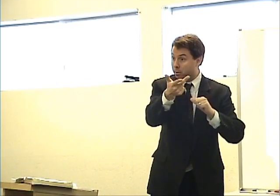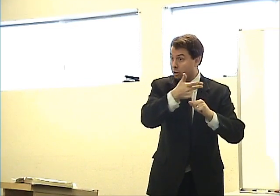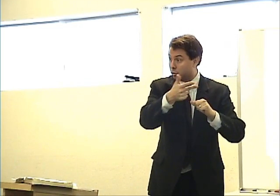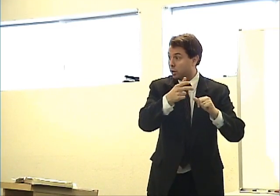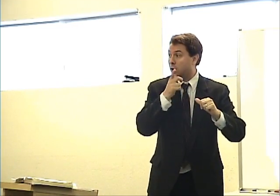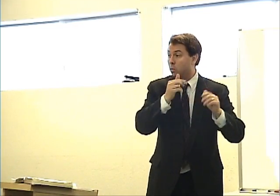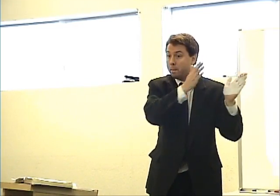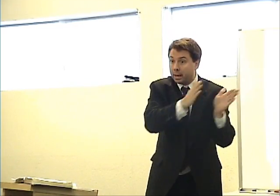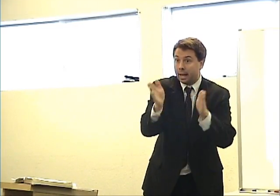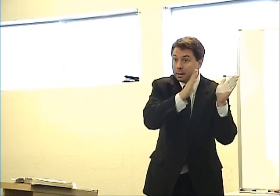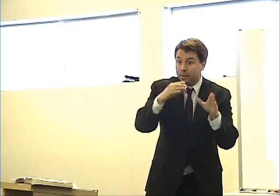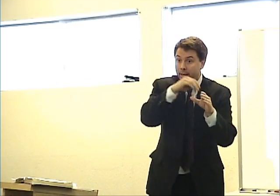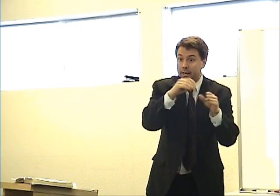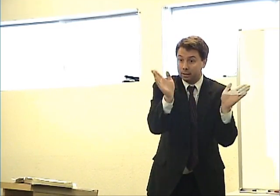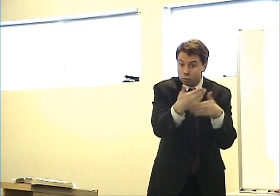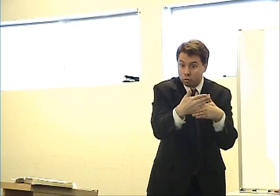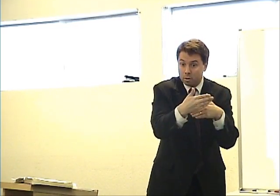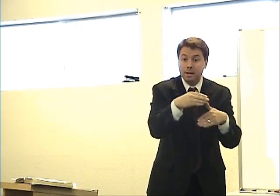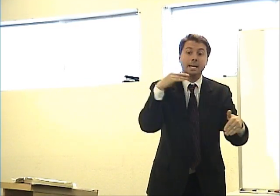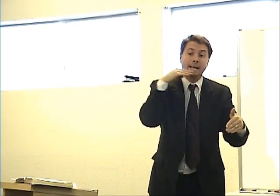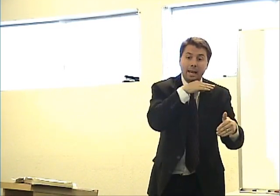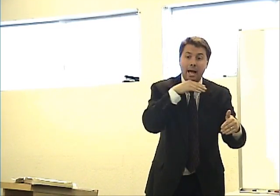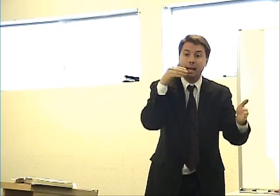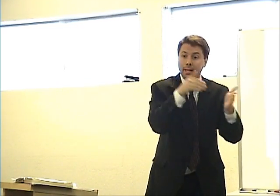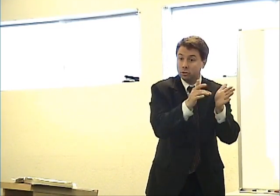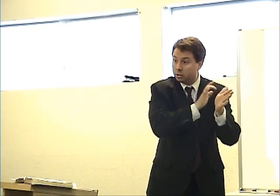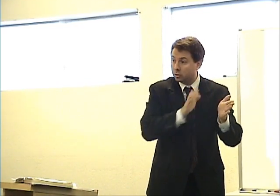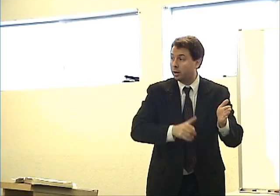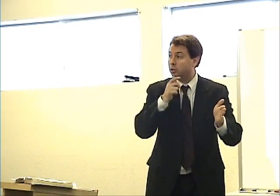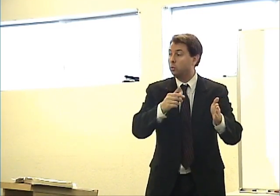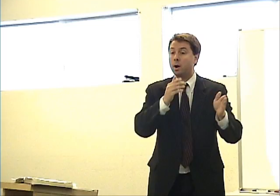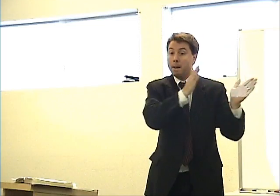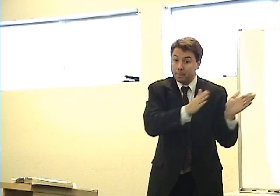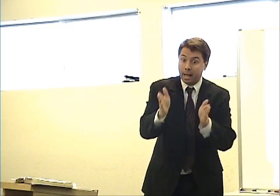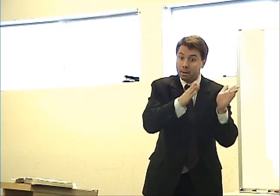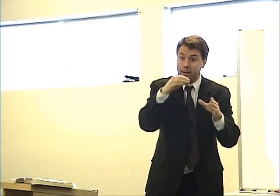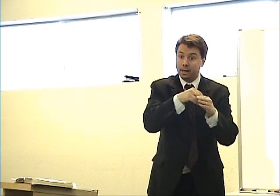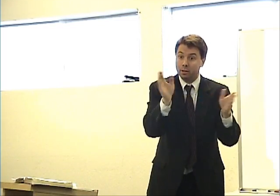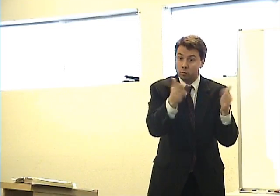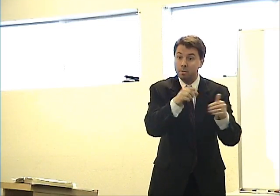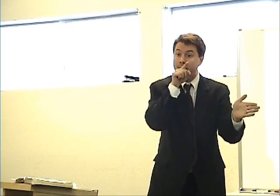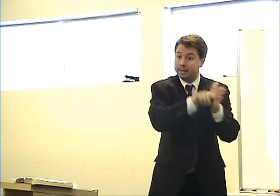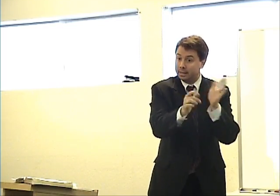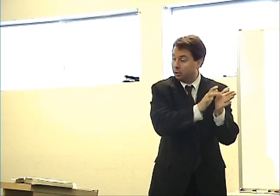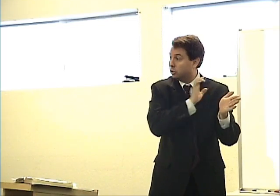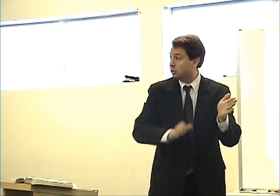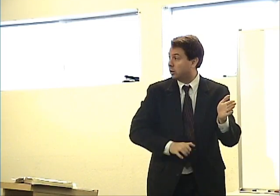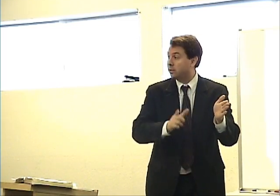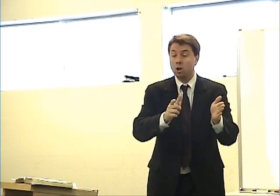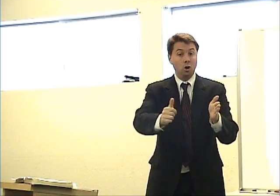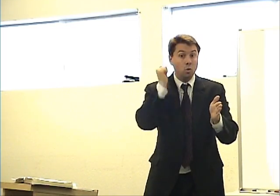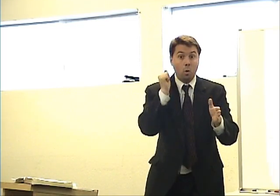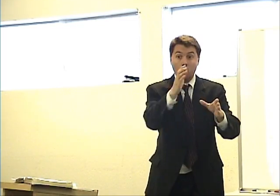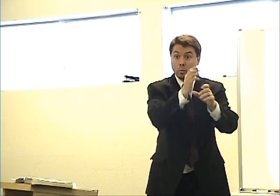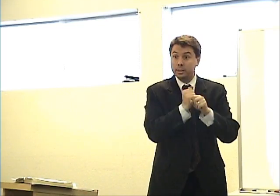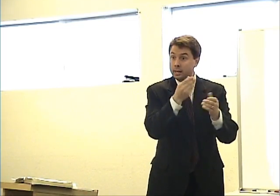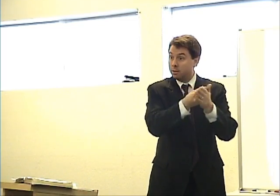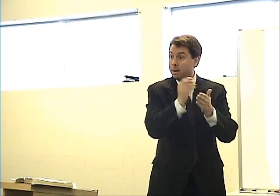the three who were planning in the room to lie against Jesus Christ? Who were planning in the room to kill Jesus Christ? Who won't receive the money